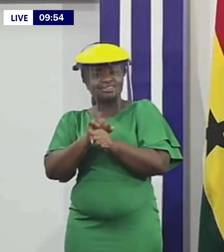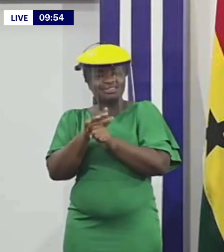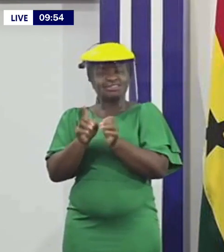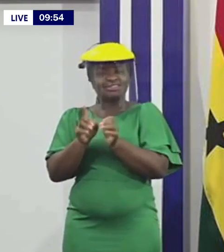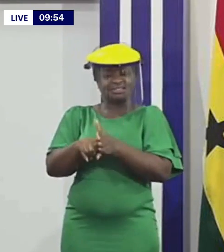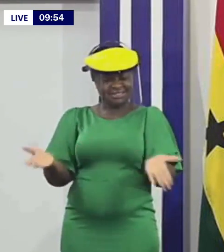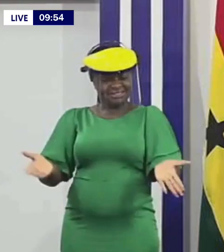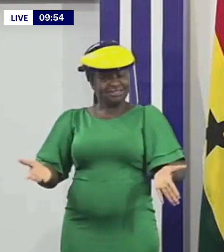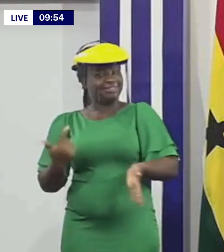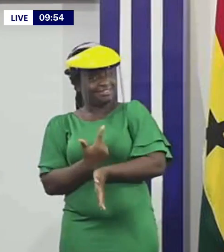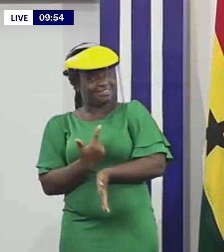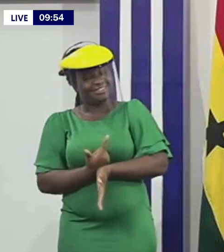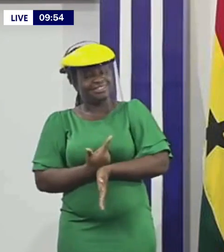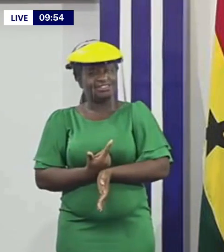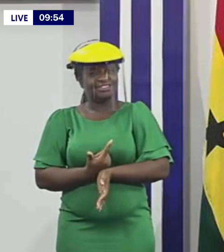here in Ghana.